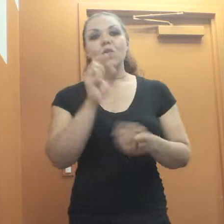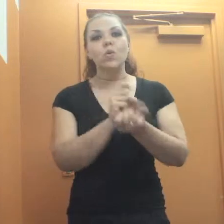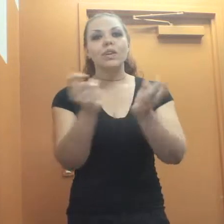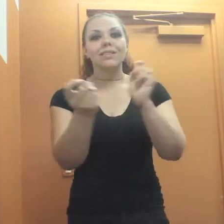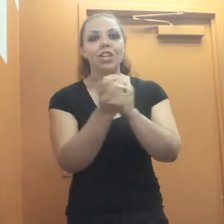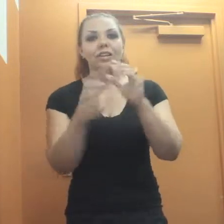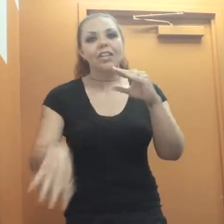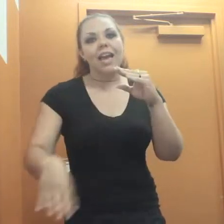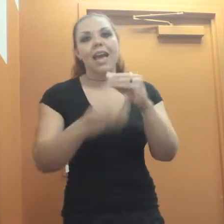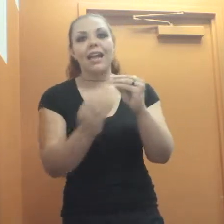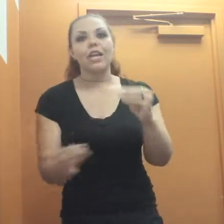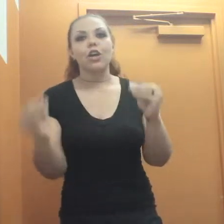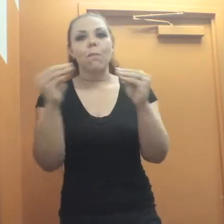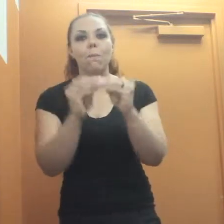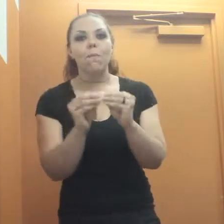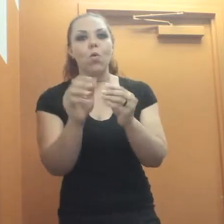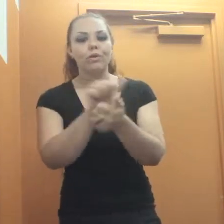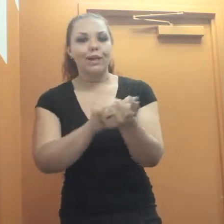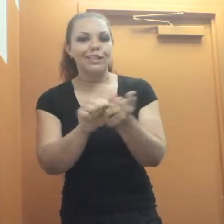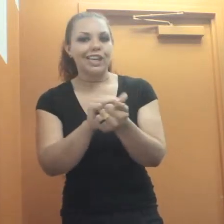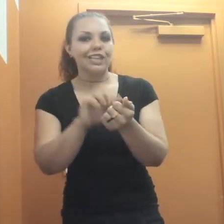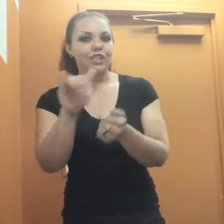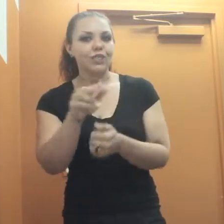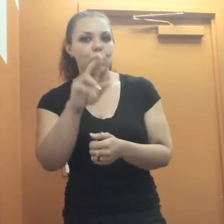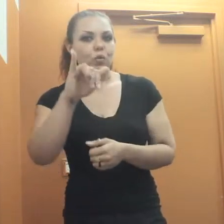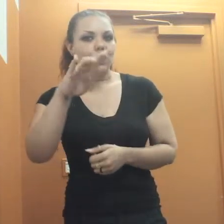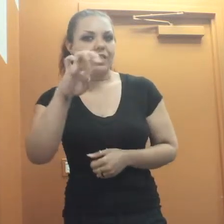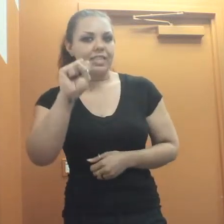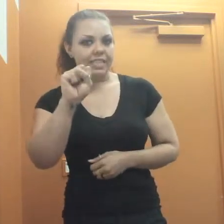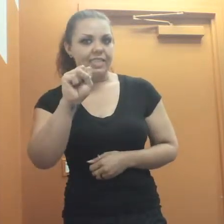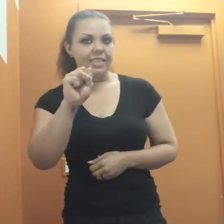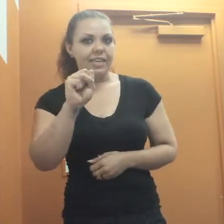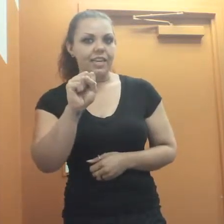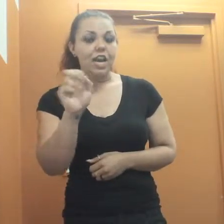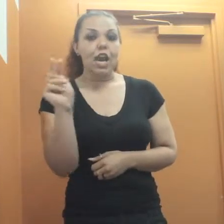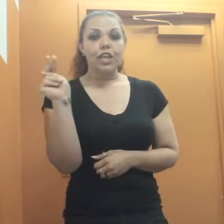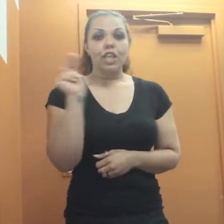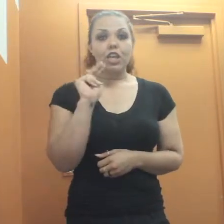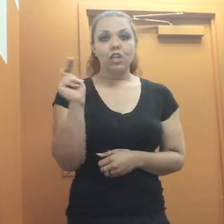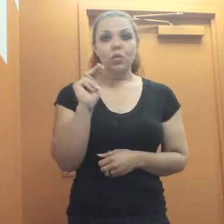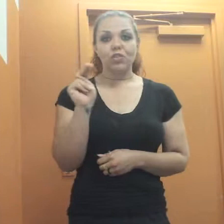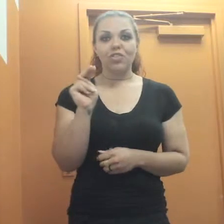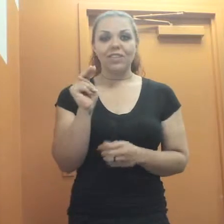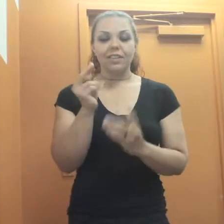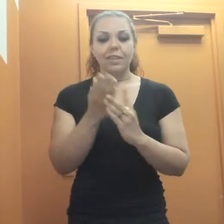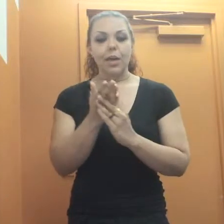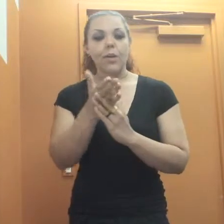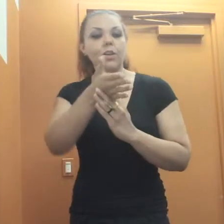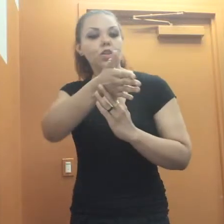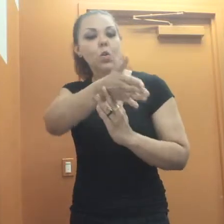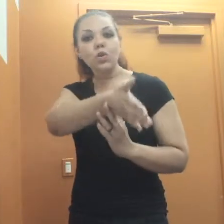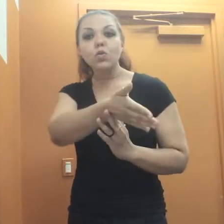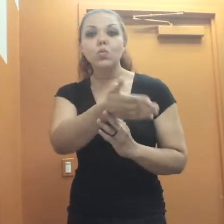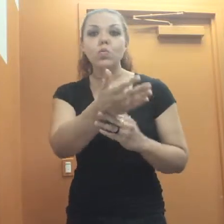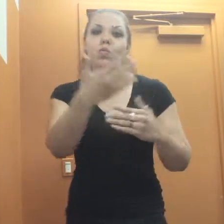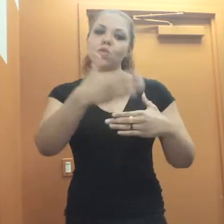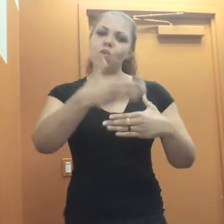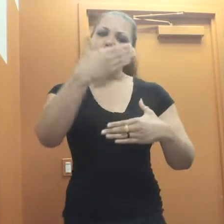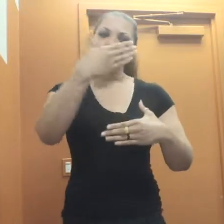juices, and the nutrients from the food pass through the walls of the intestines and go out into the bloodstream.